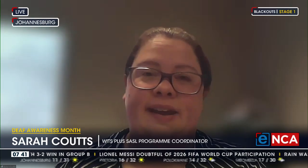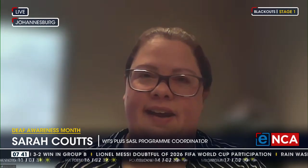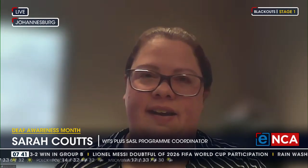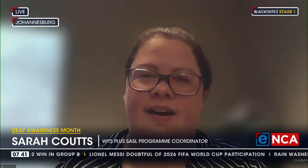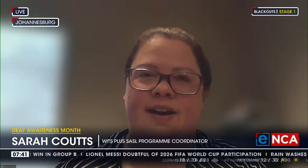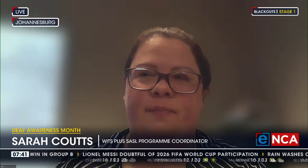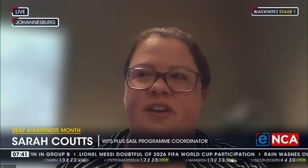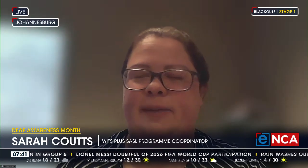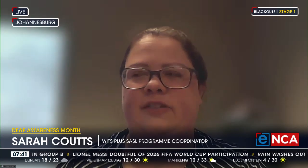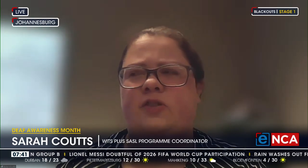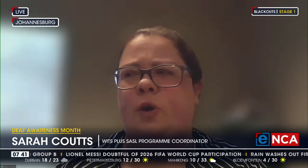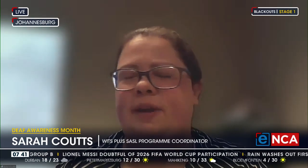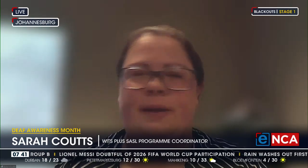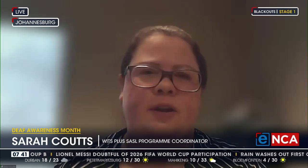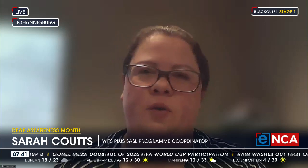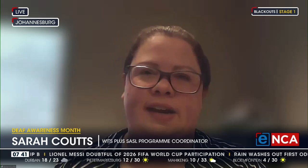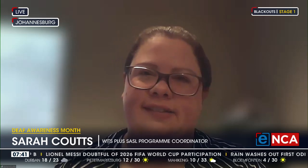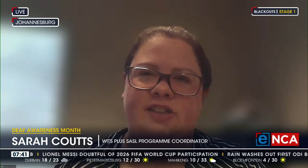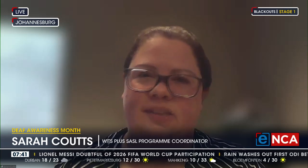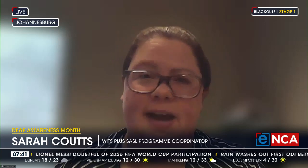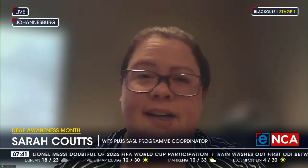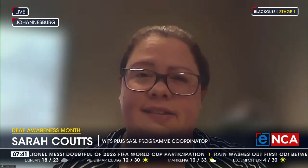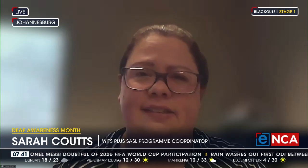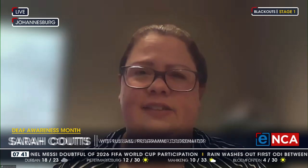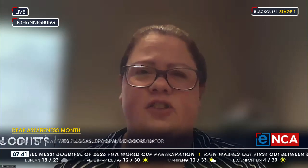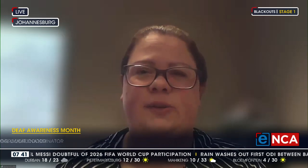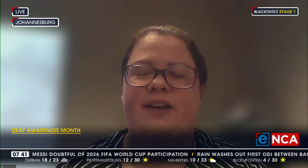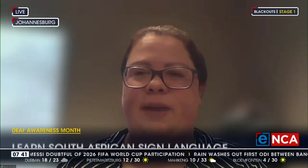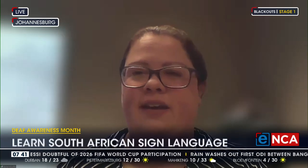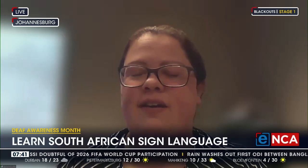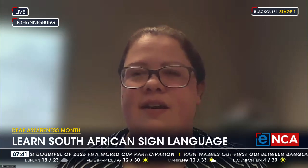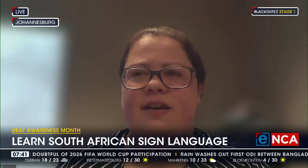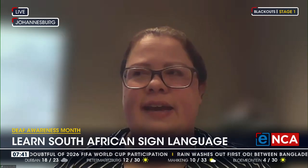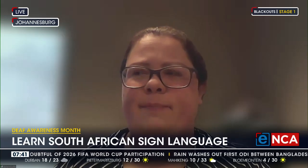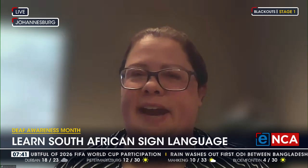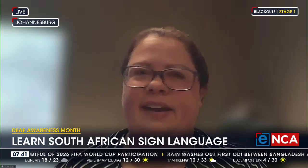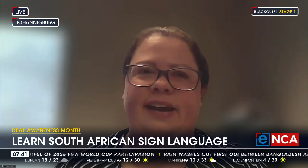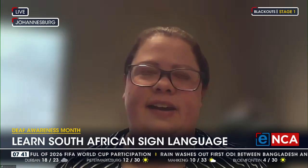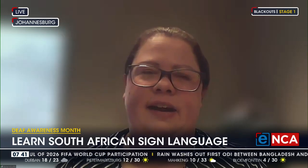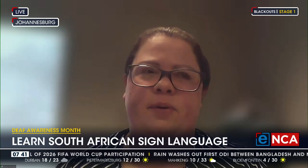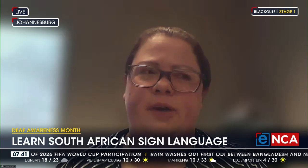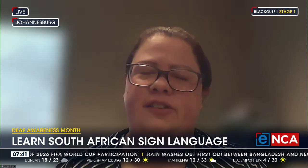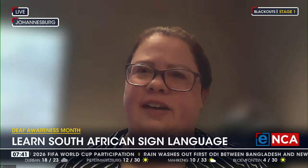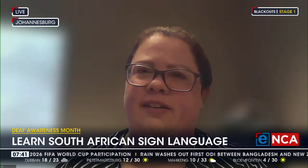the making. There have been so many people and organizations behind the scenes who have been campaigning and promoting